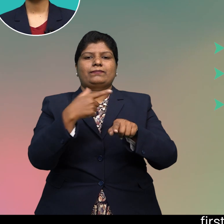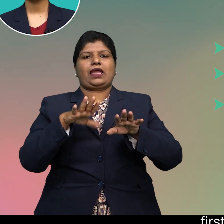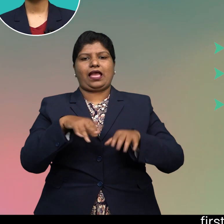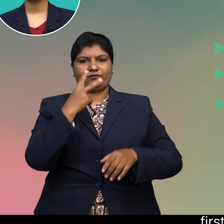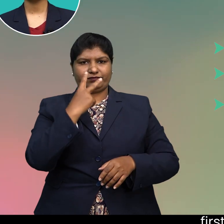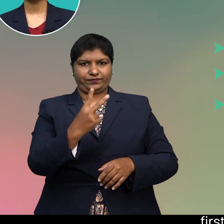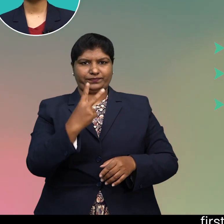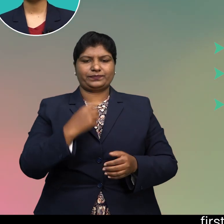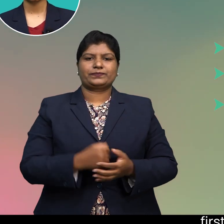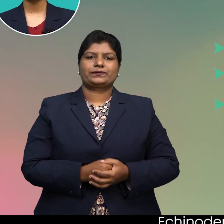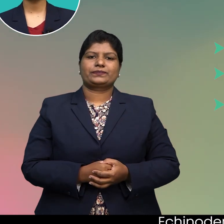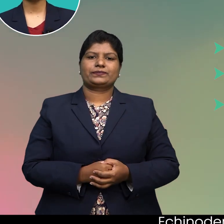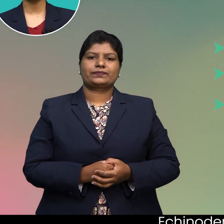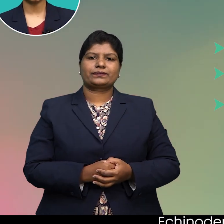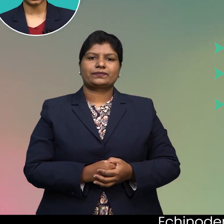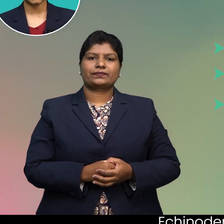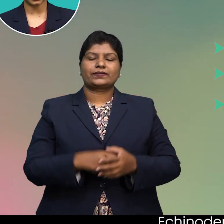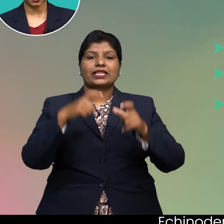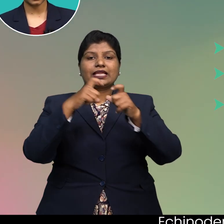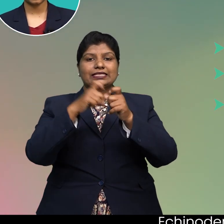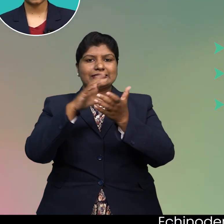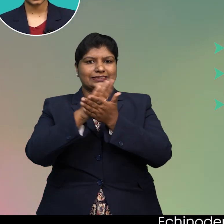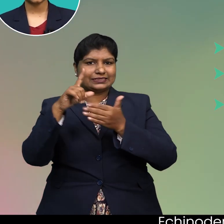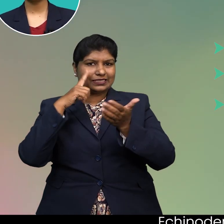In Greek, echinos means